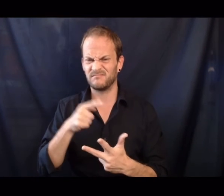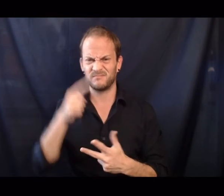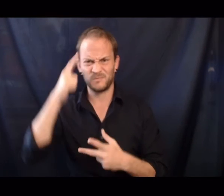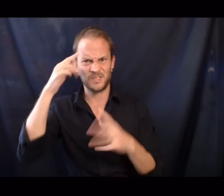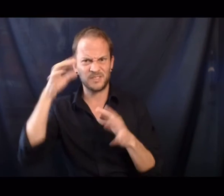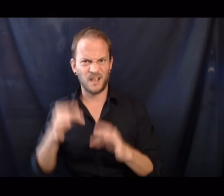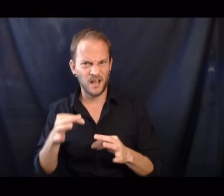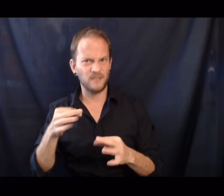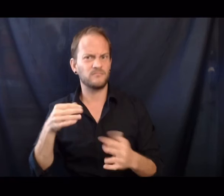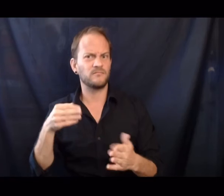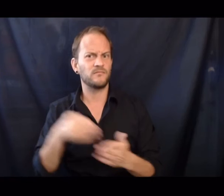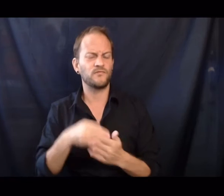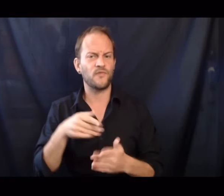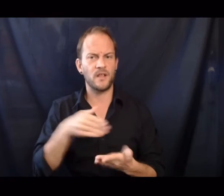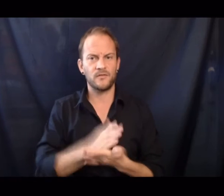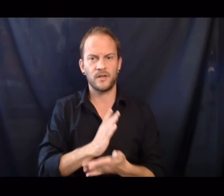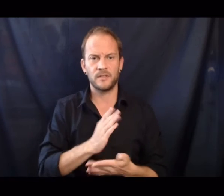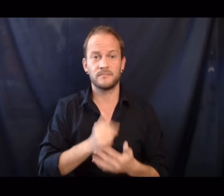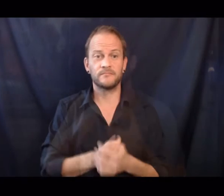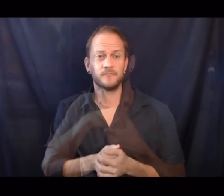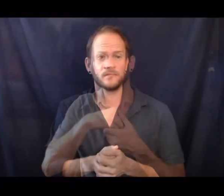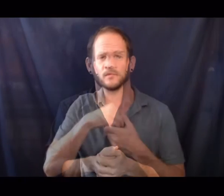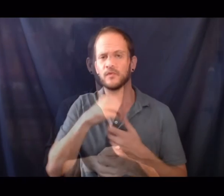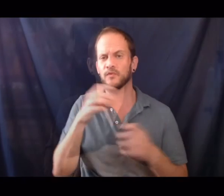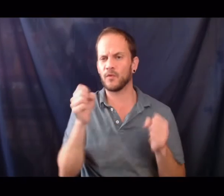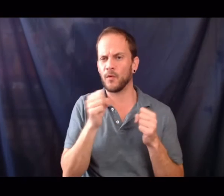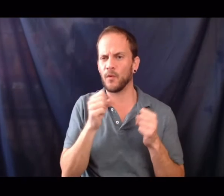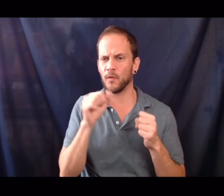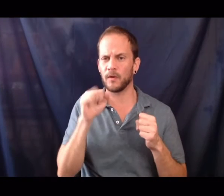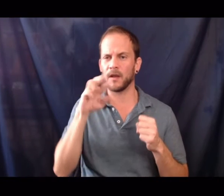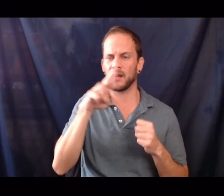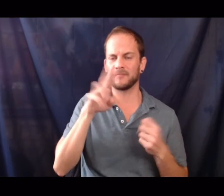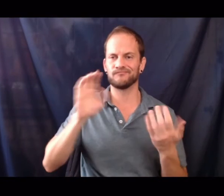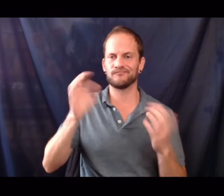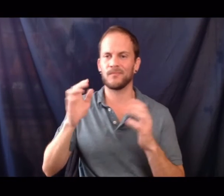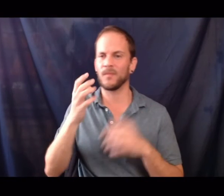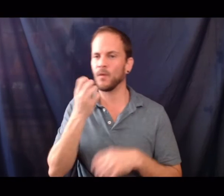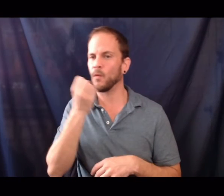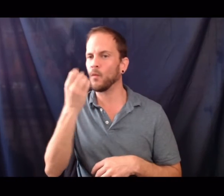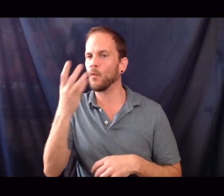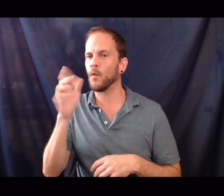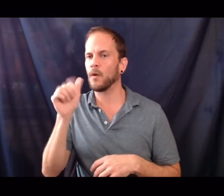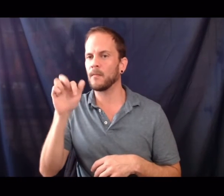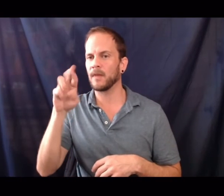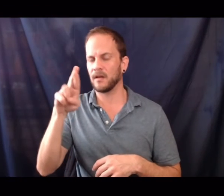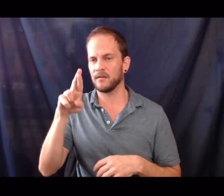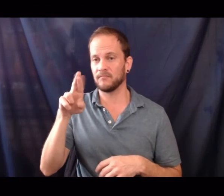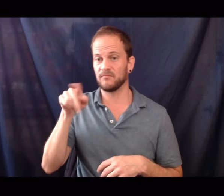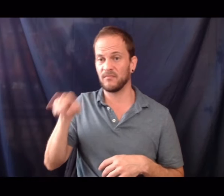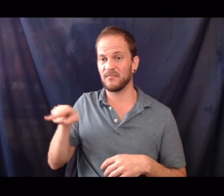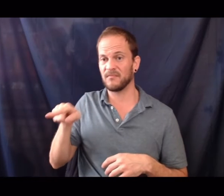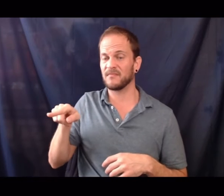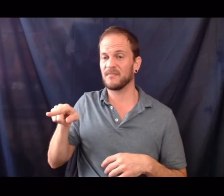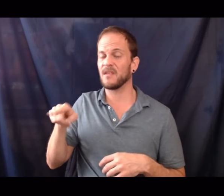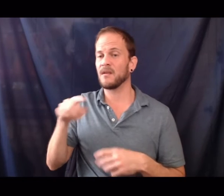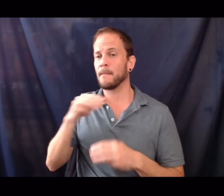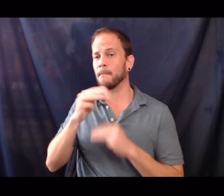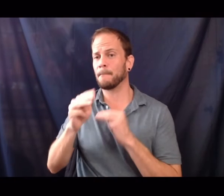what sort of discrimination there is in warm air, where there's more energy to the molecules, they're vibrating more, and